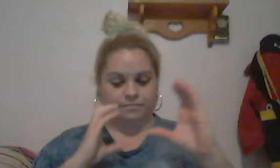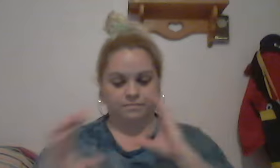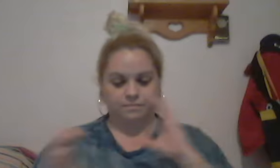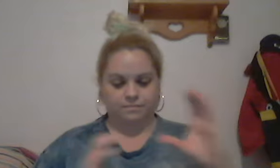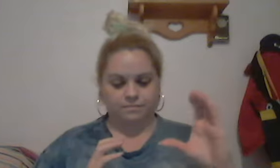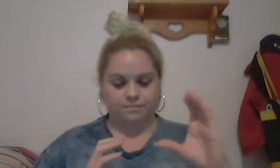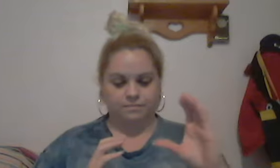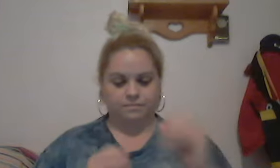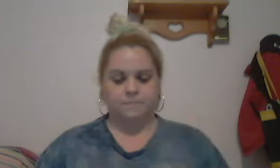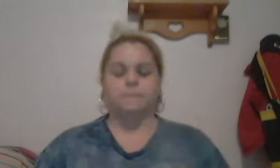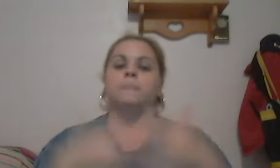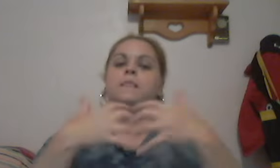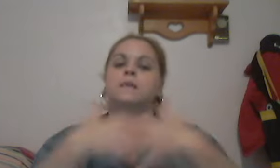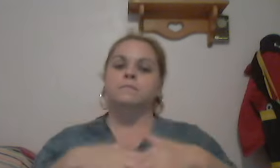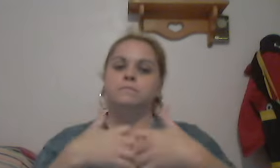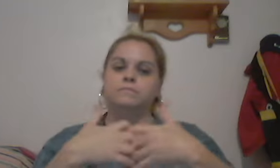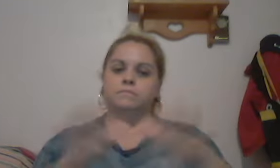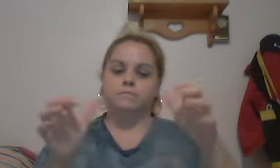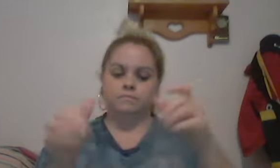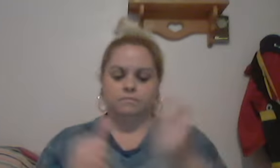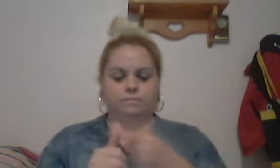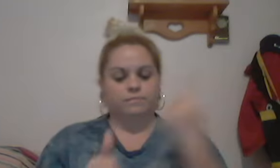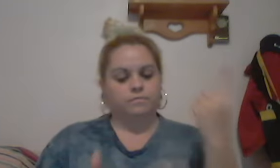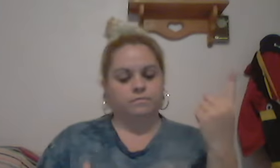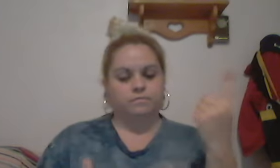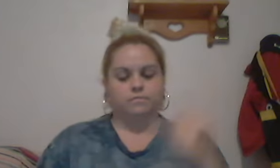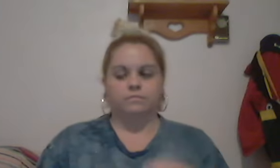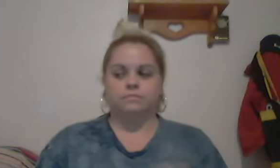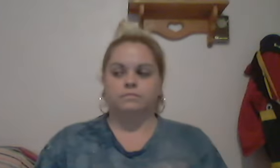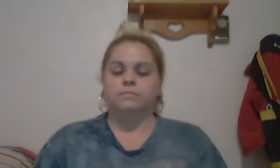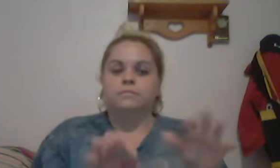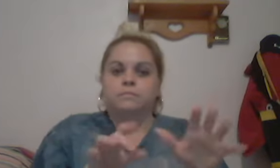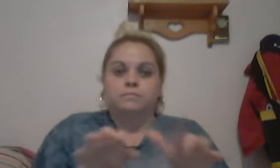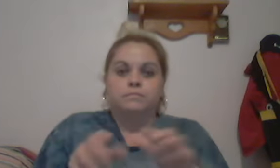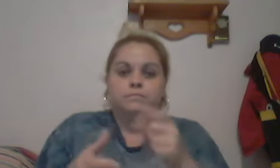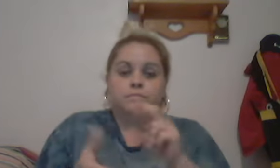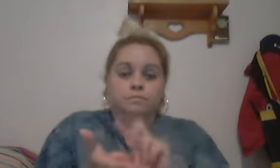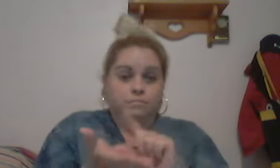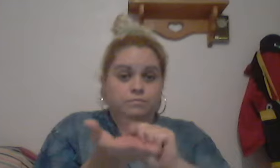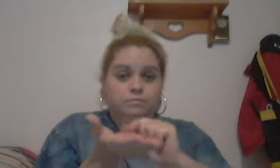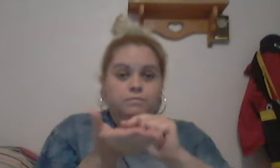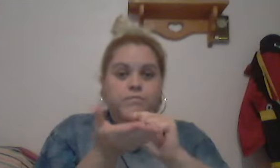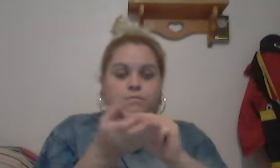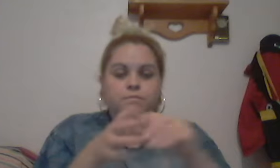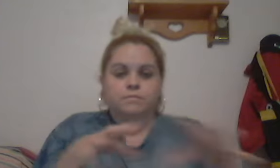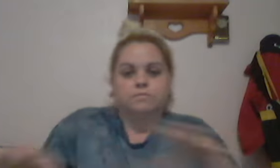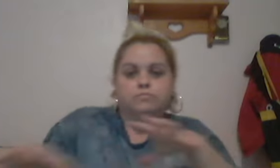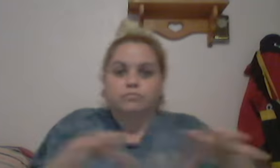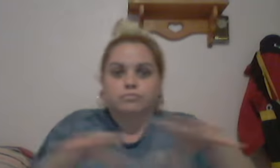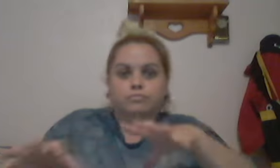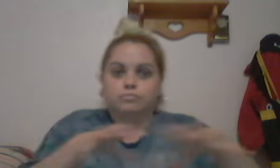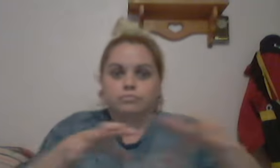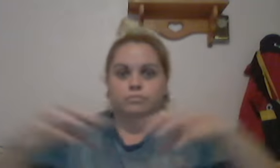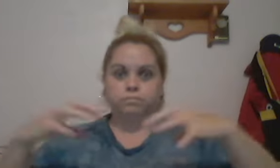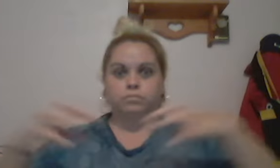standard indicator for ending a conversation. By using the GA, one person could let the other person know that he was done with